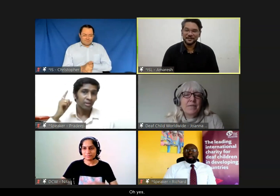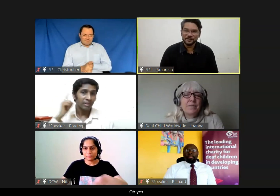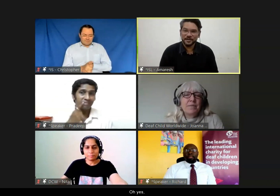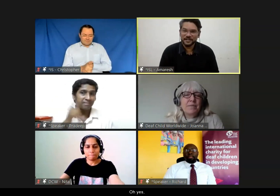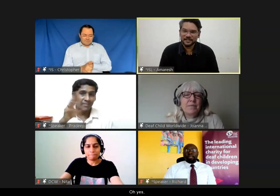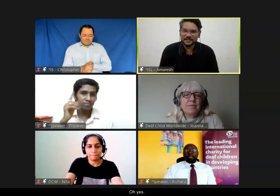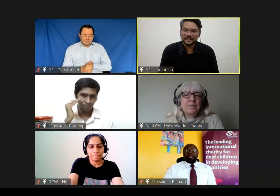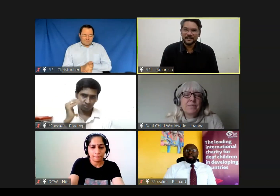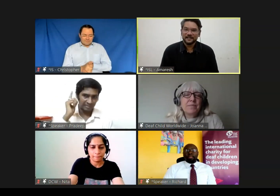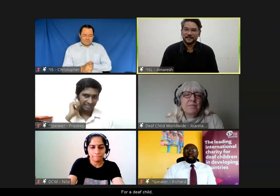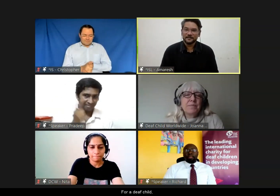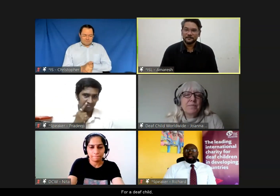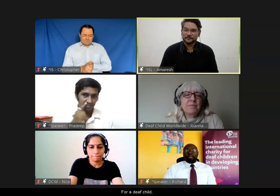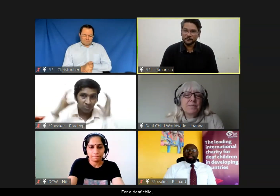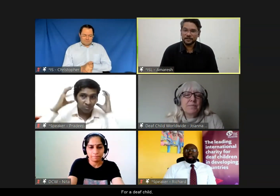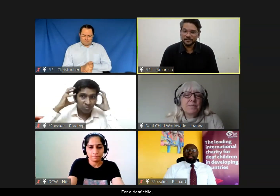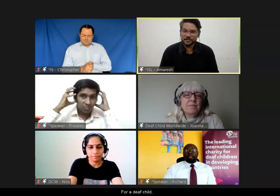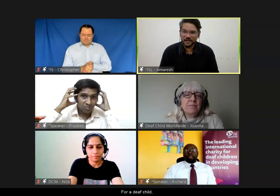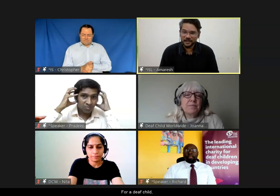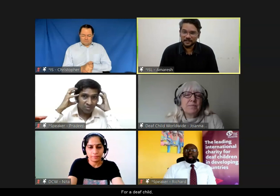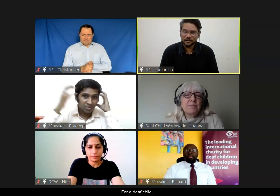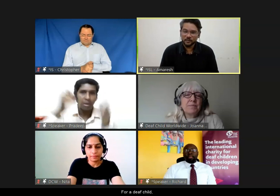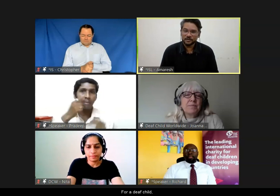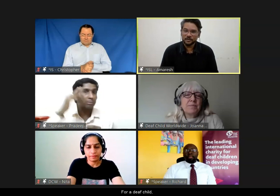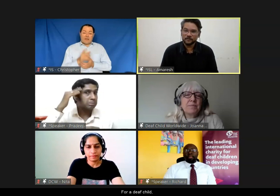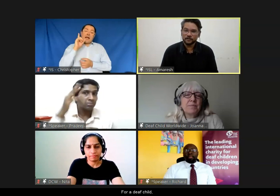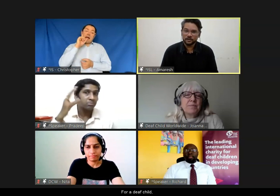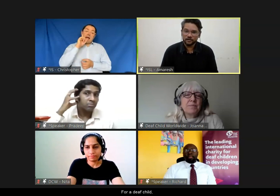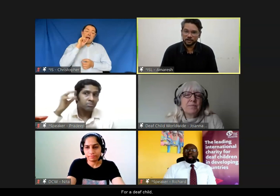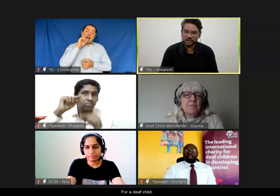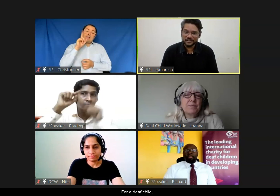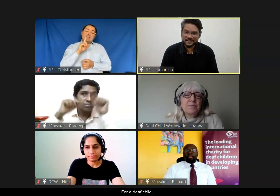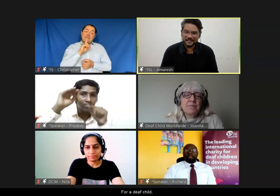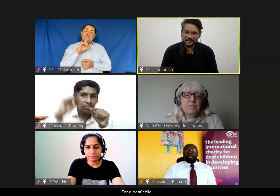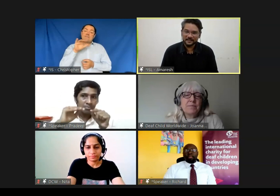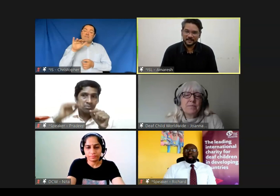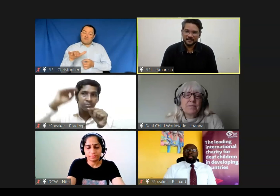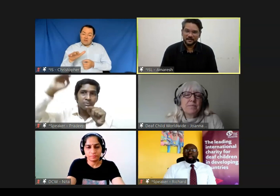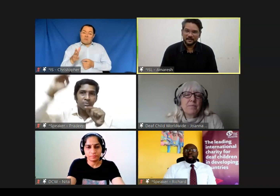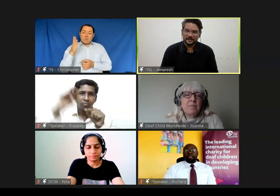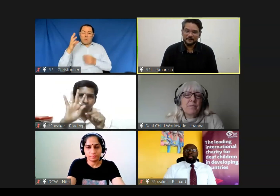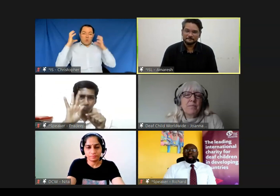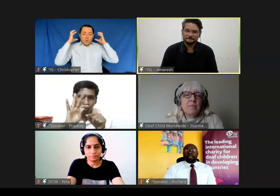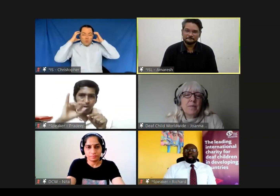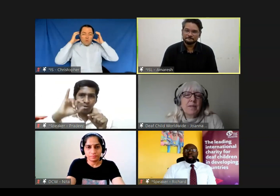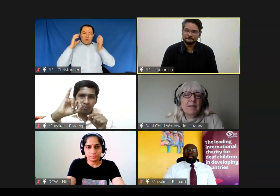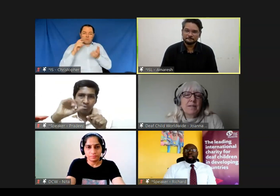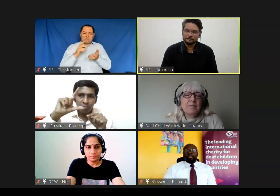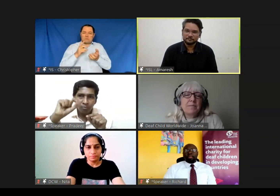Yes, thank you, Joanna. For a deaf child, when you go for an audiology testing,